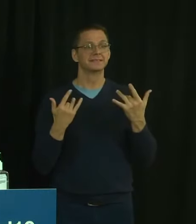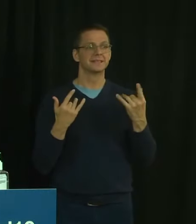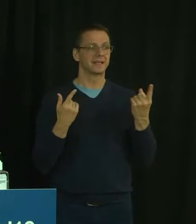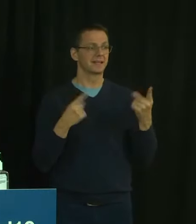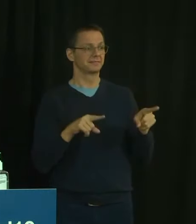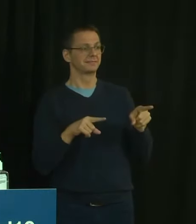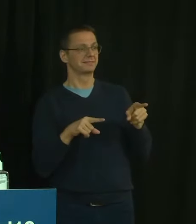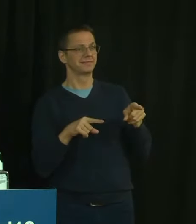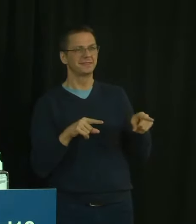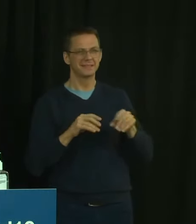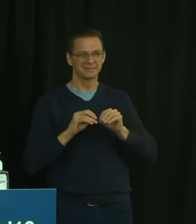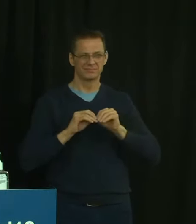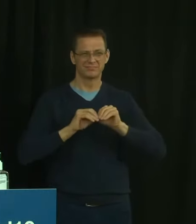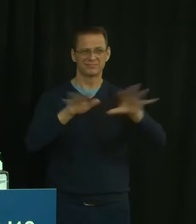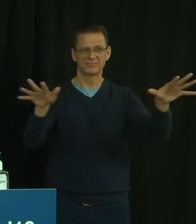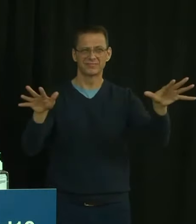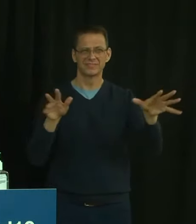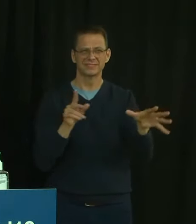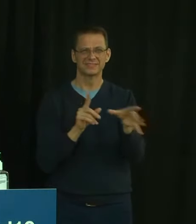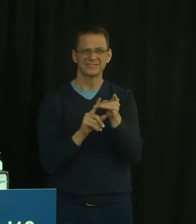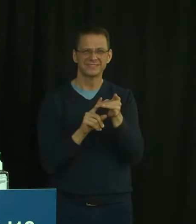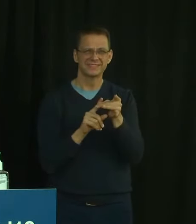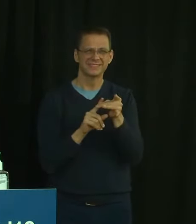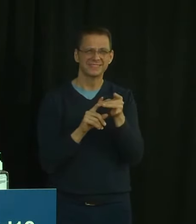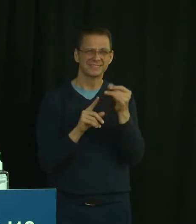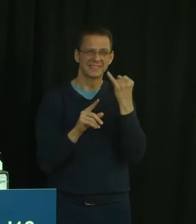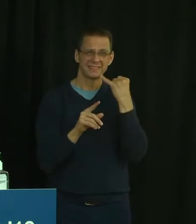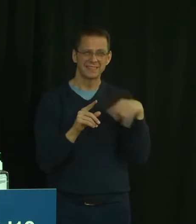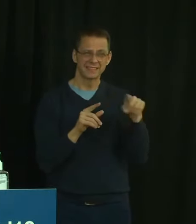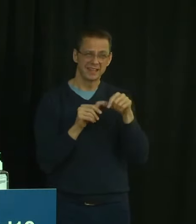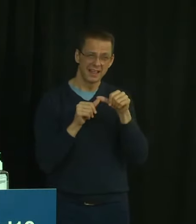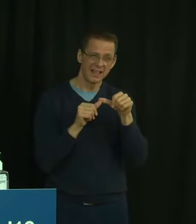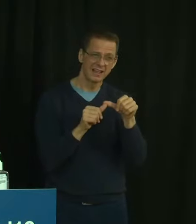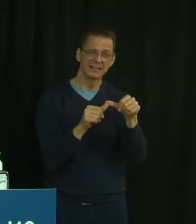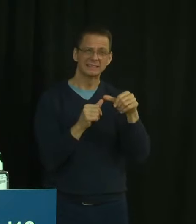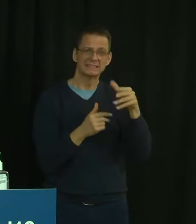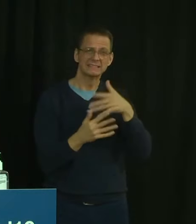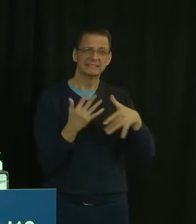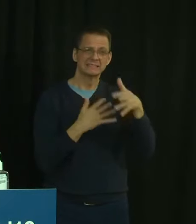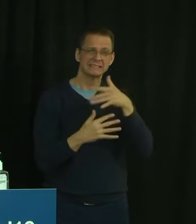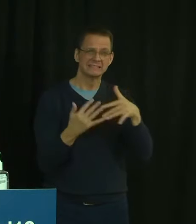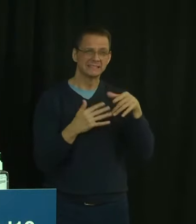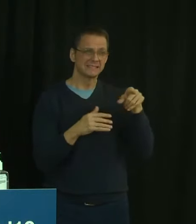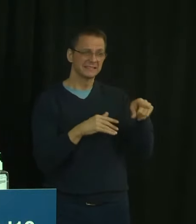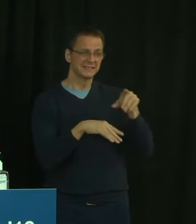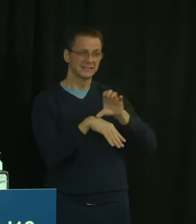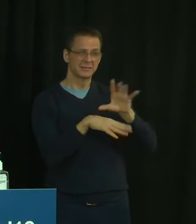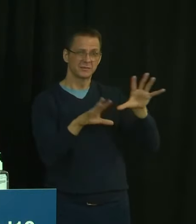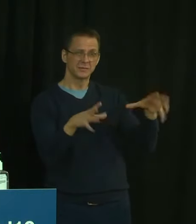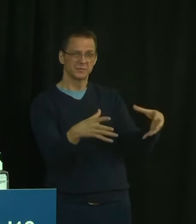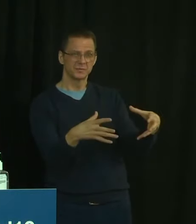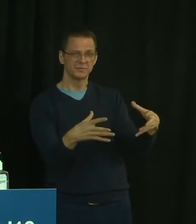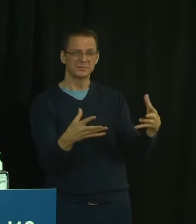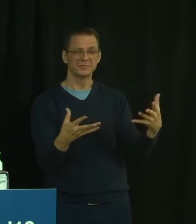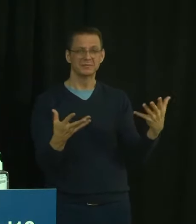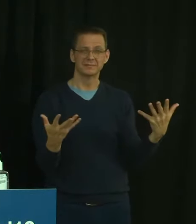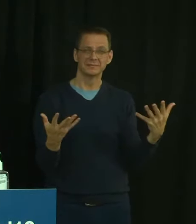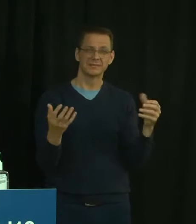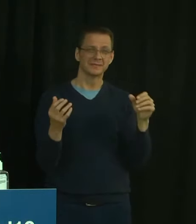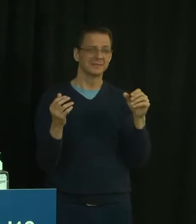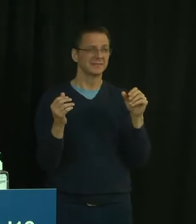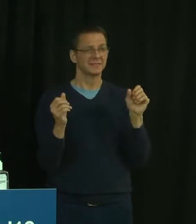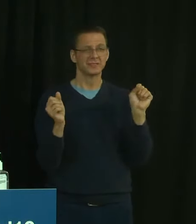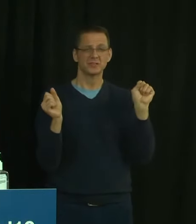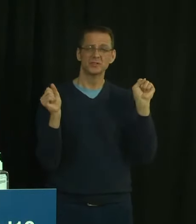or previously dominant strains of COVID-19 that can then ripple outwards into the community and cause severe illness and potentially